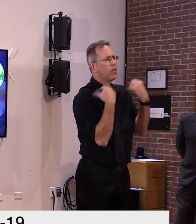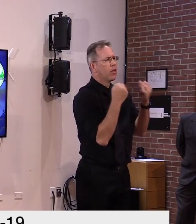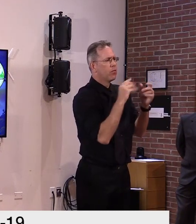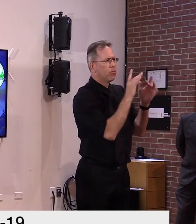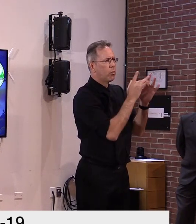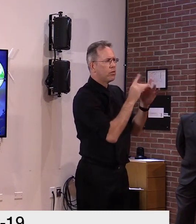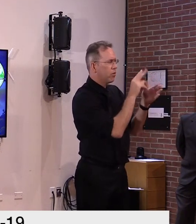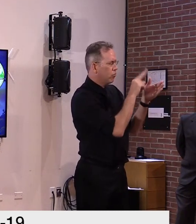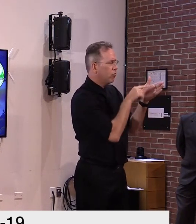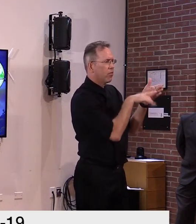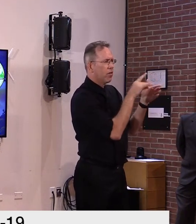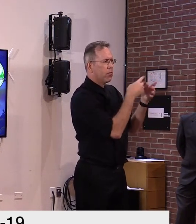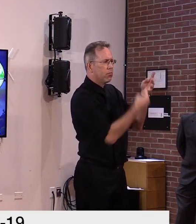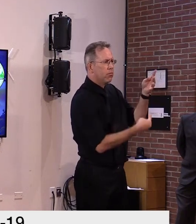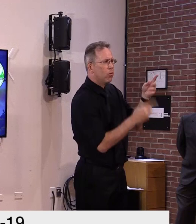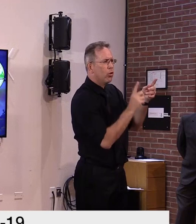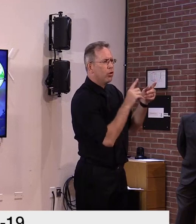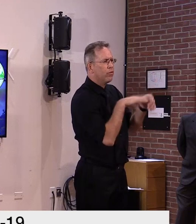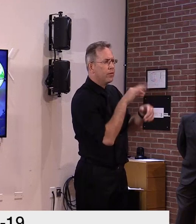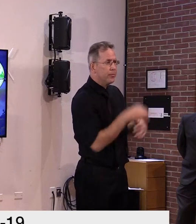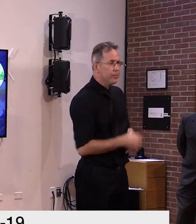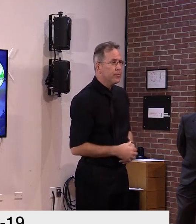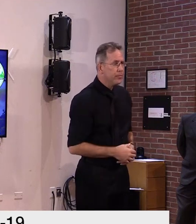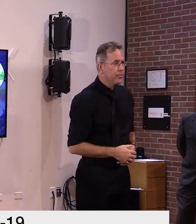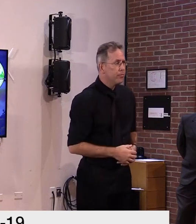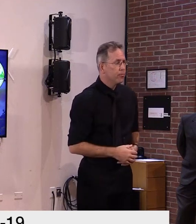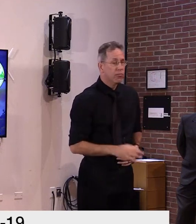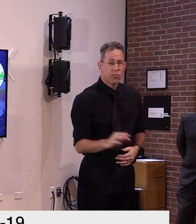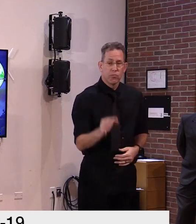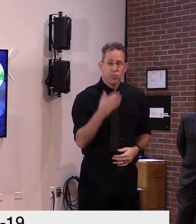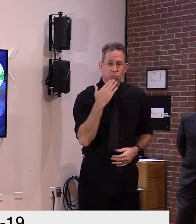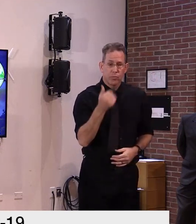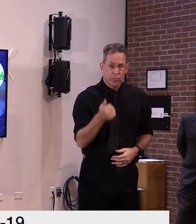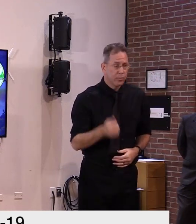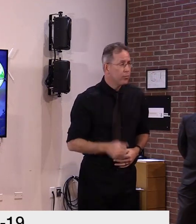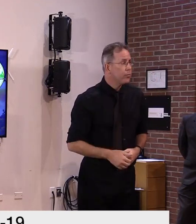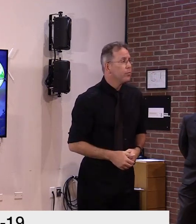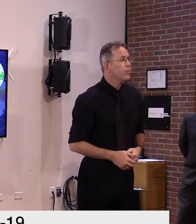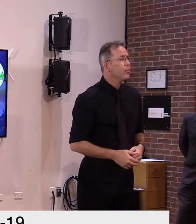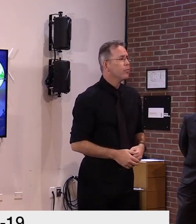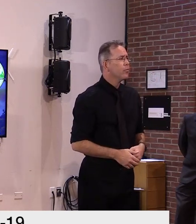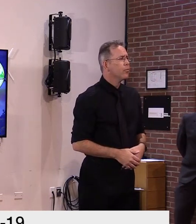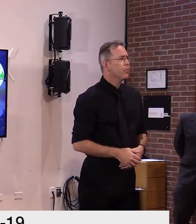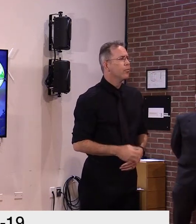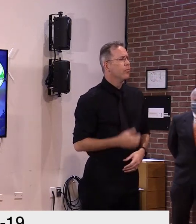Great. Thanks very much. And one quick question for Commissioner Harrington, if he's on the line today.